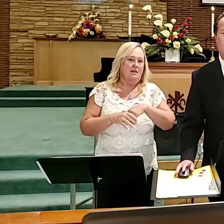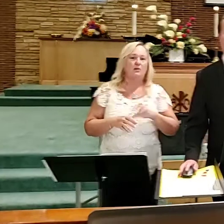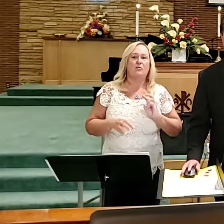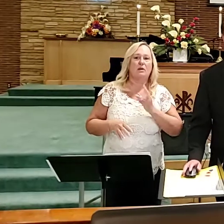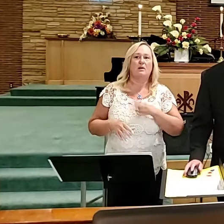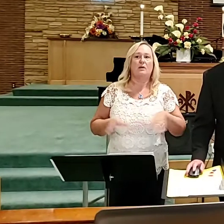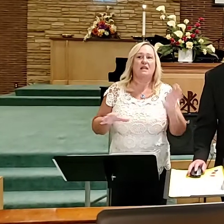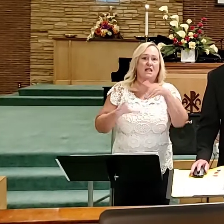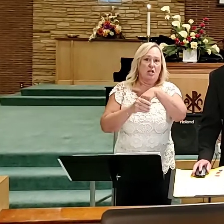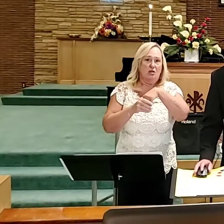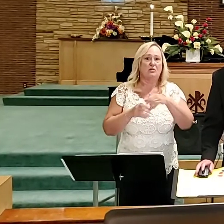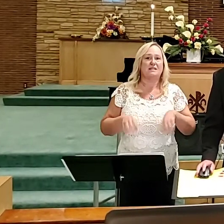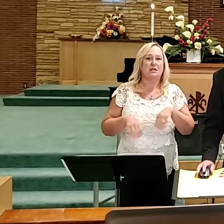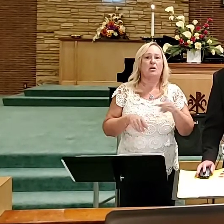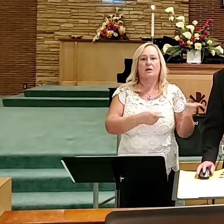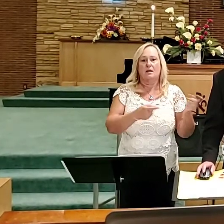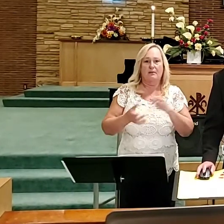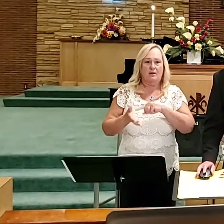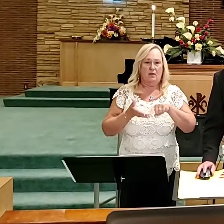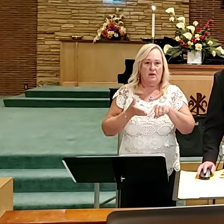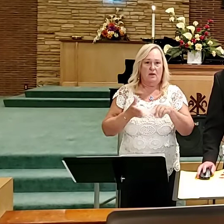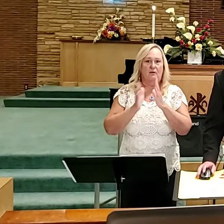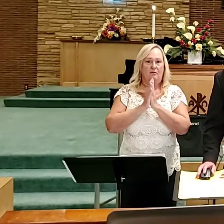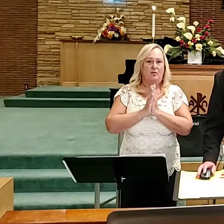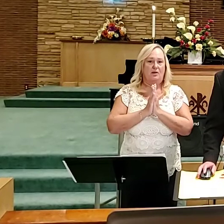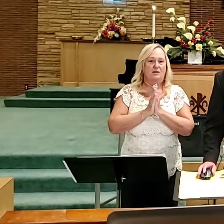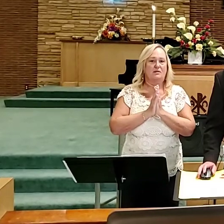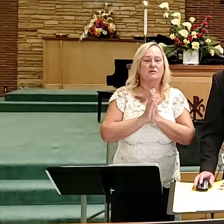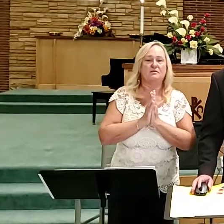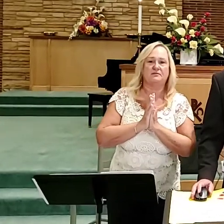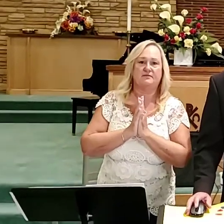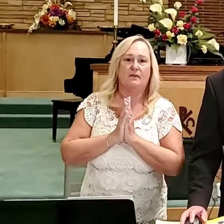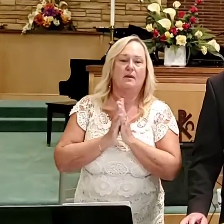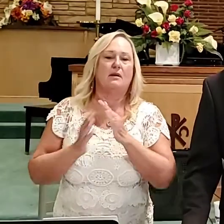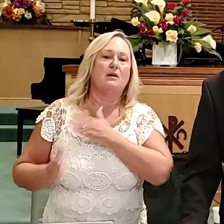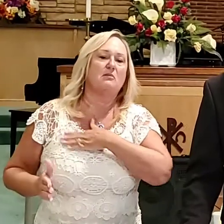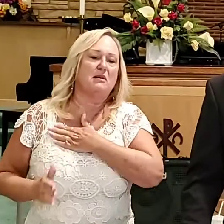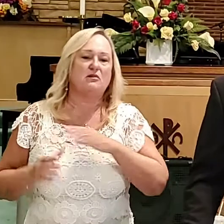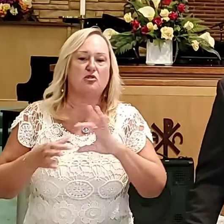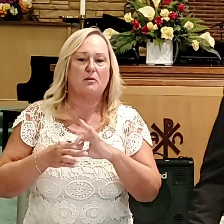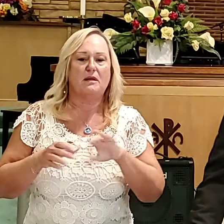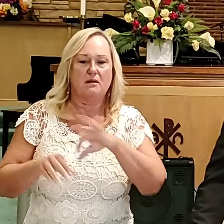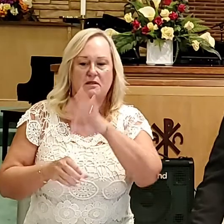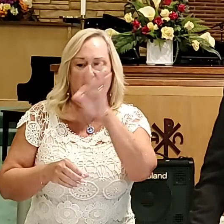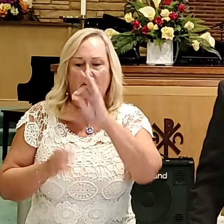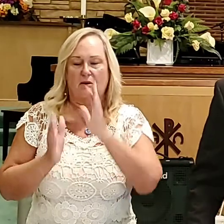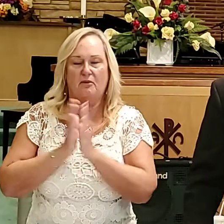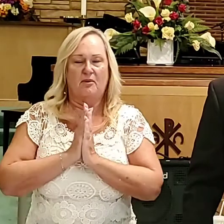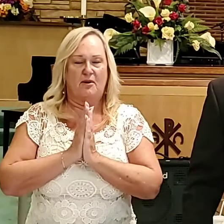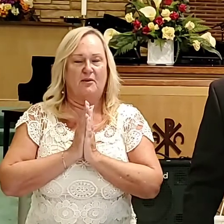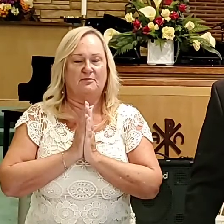will include those in our coming week of prayers. Please join me in the spirit of